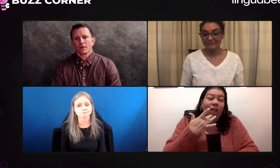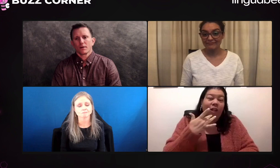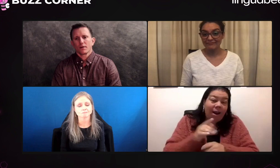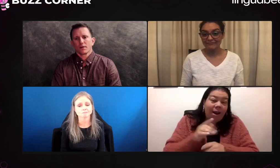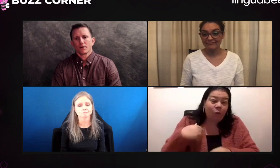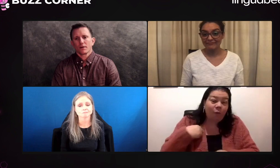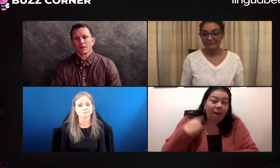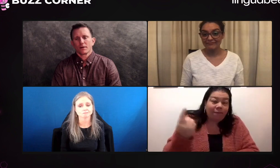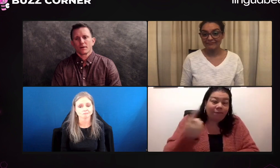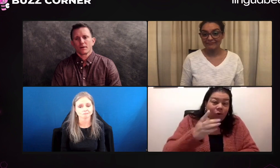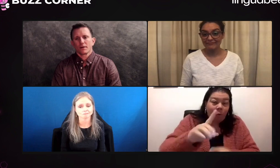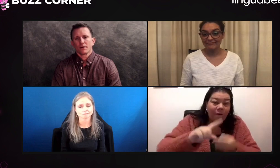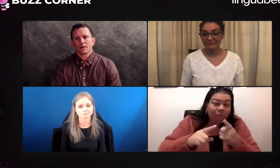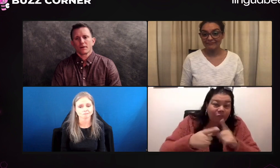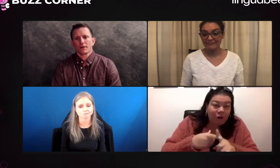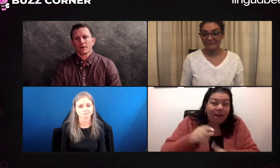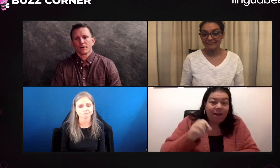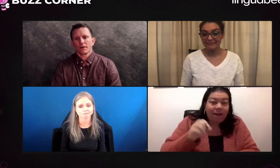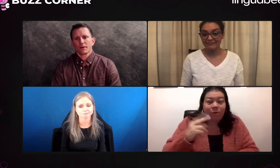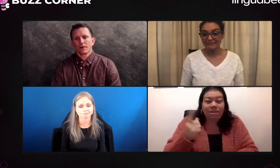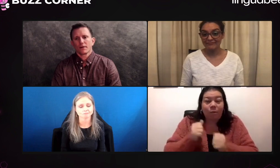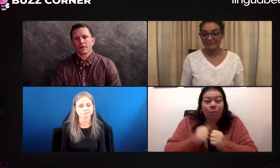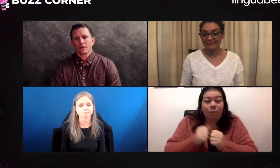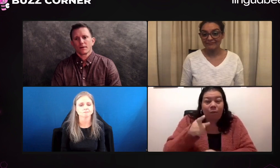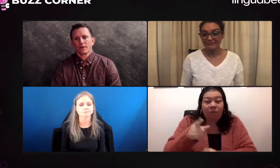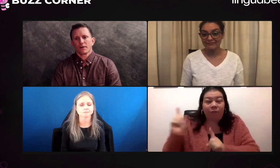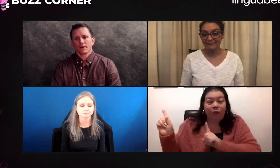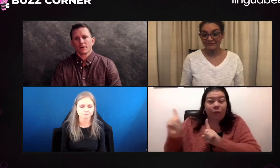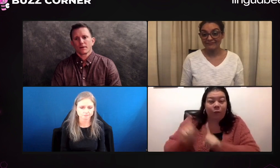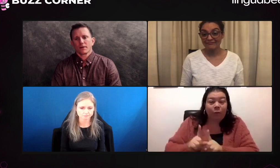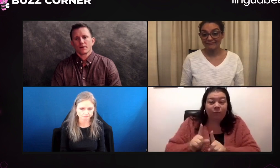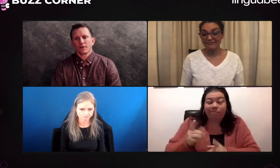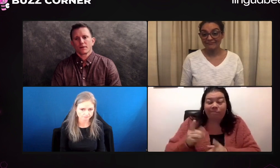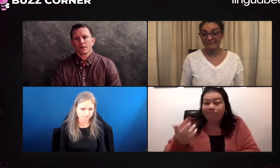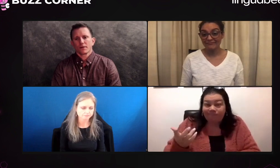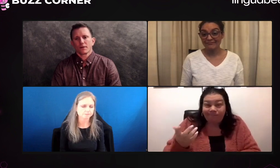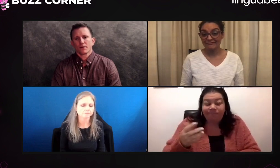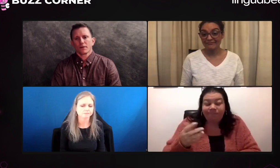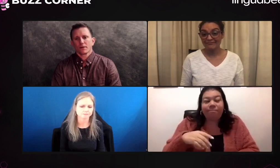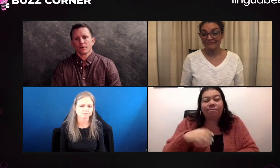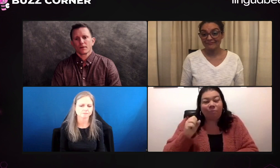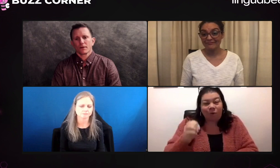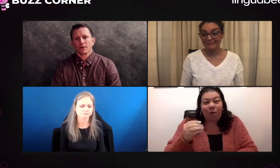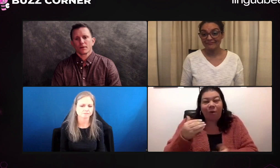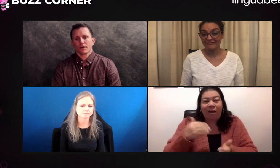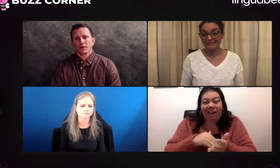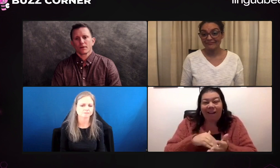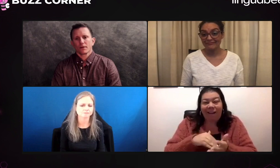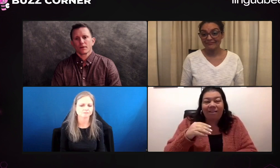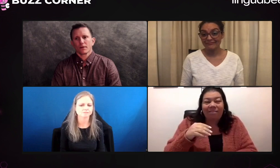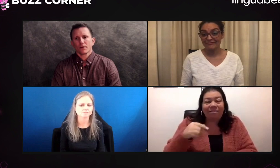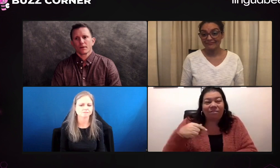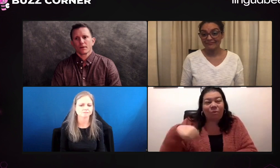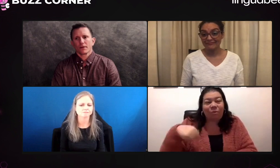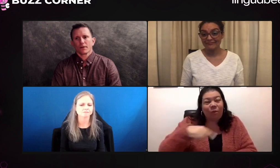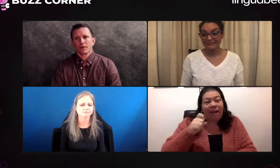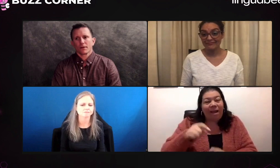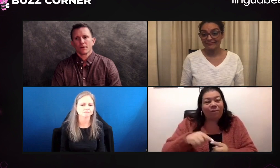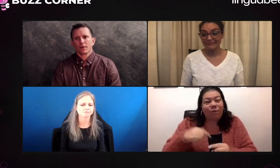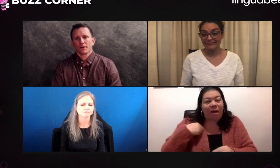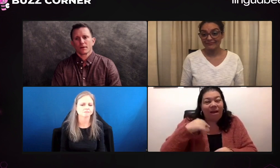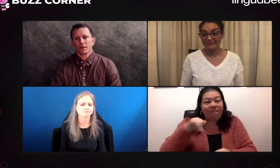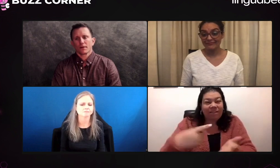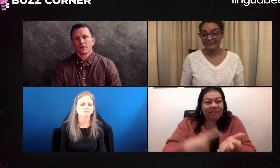said, with the interpreters leaving the room, that's another thing that comes into play as well. So they don't always stay with you.